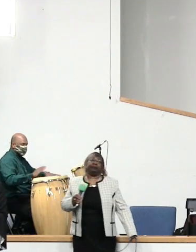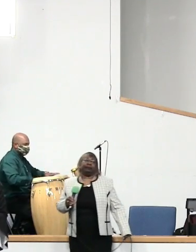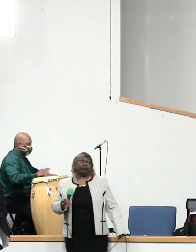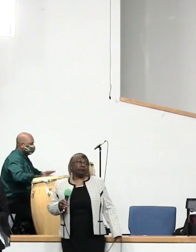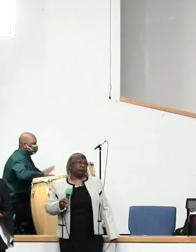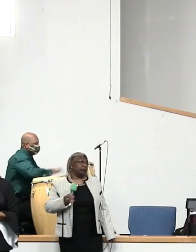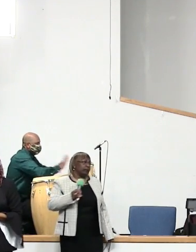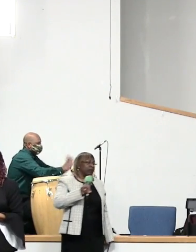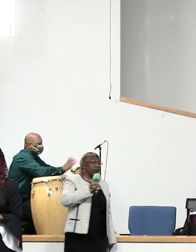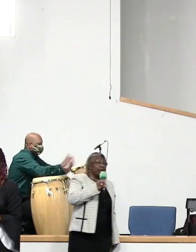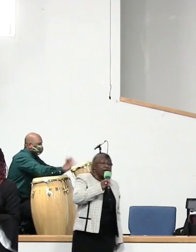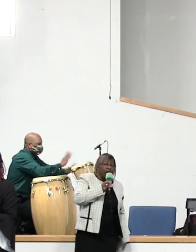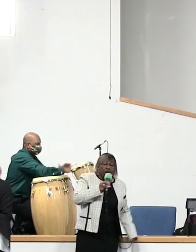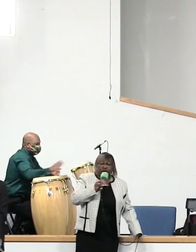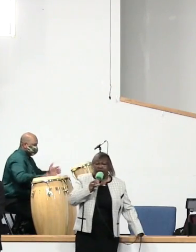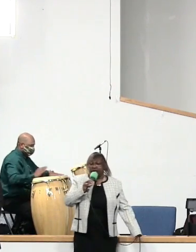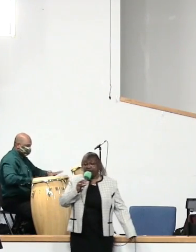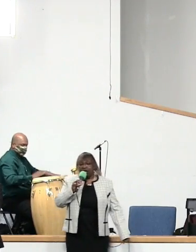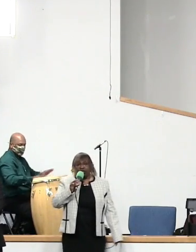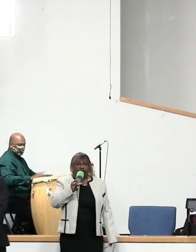call?